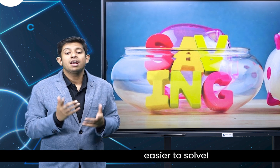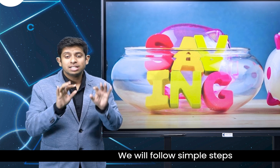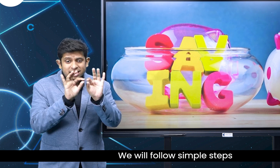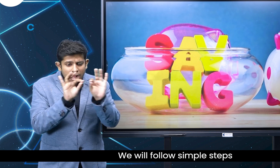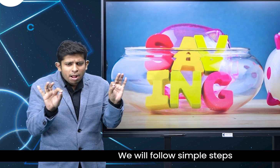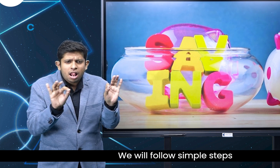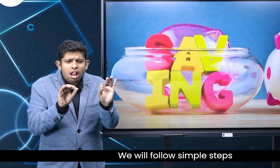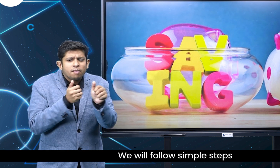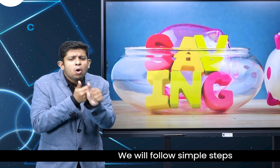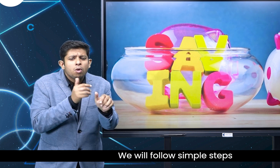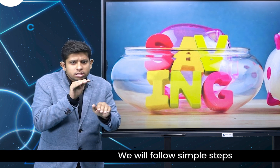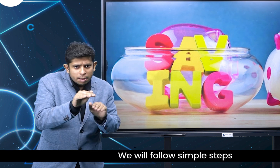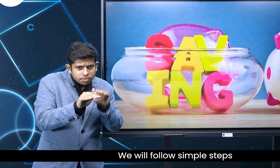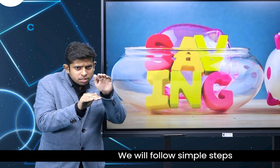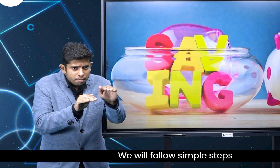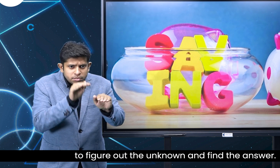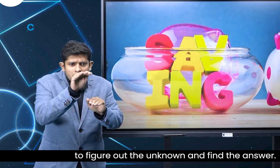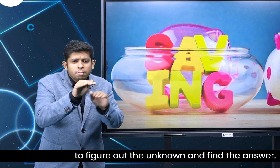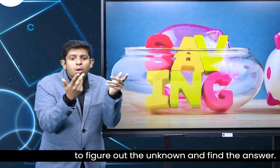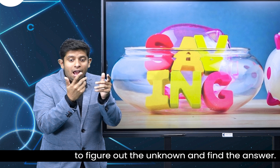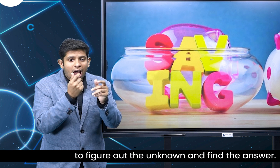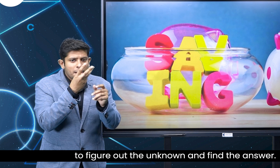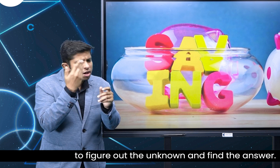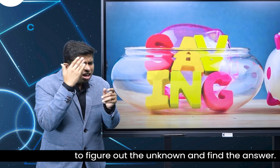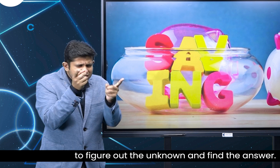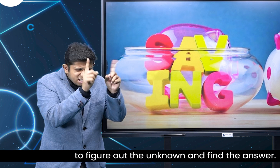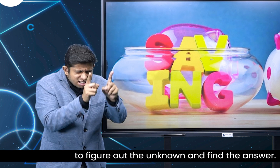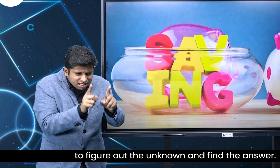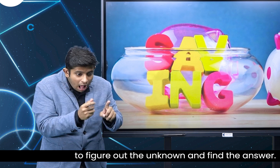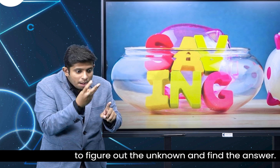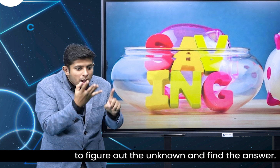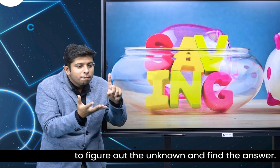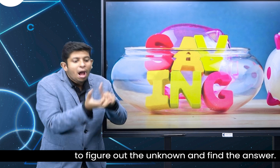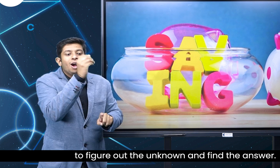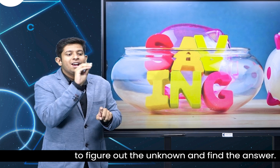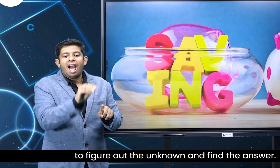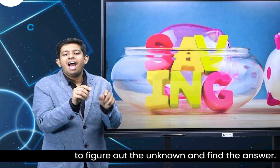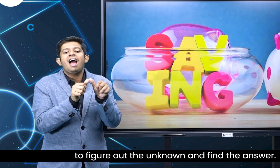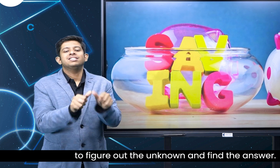We will follow simple steps to figure out the unknown and find the answer.